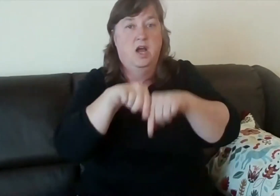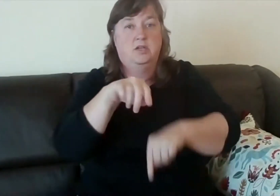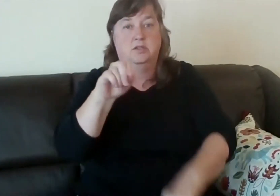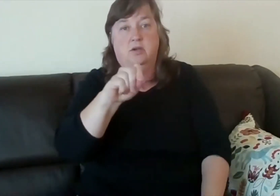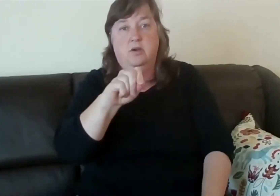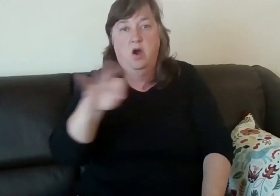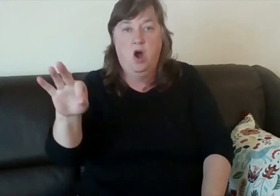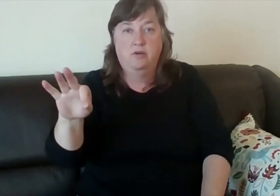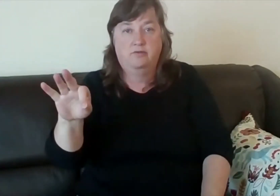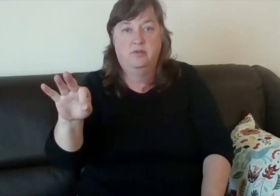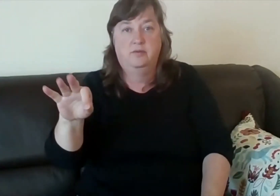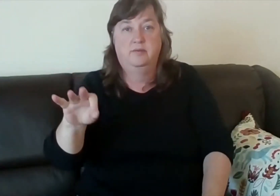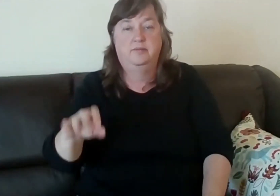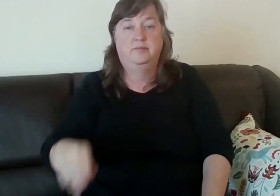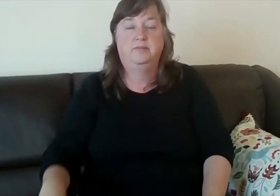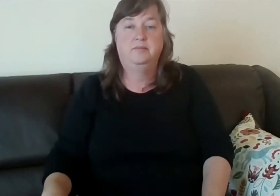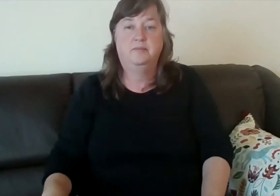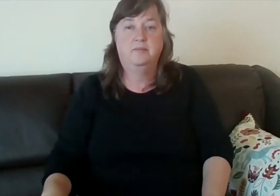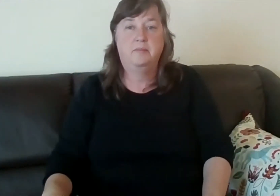Socks, off.